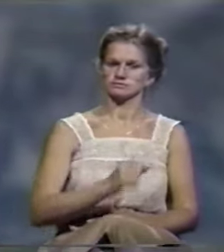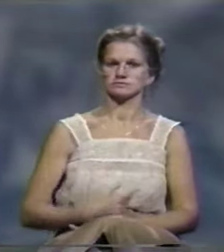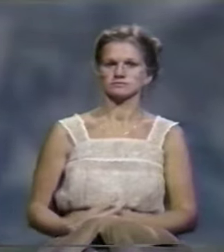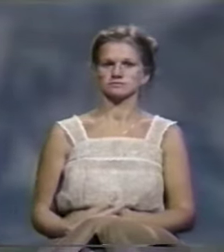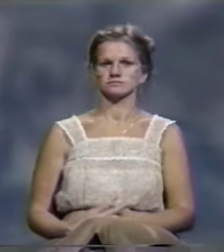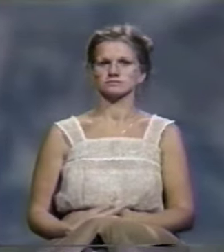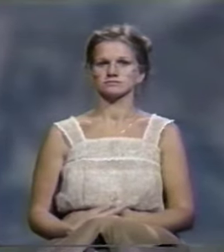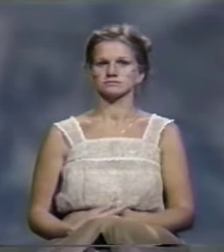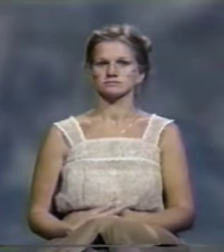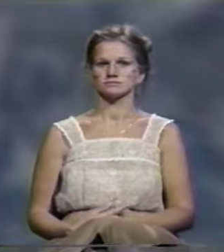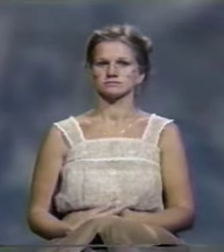One person walking along.